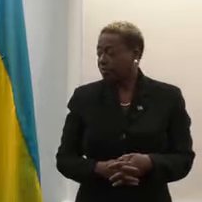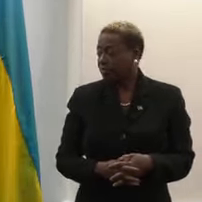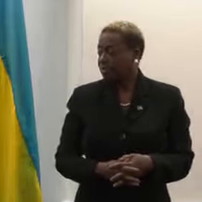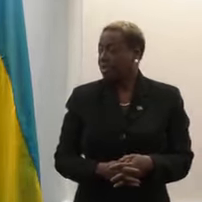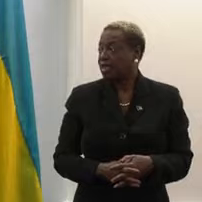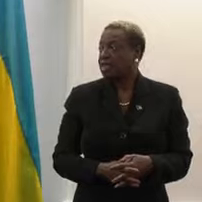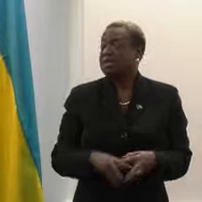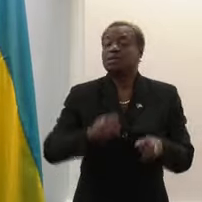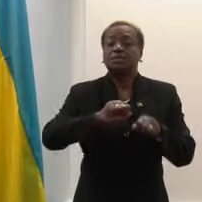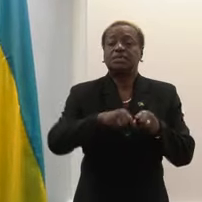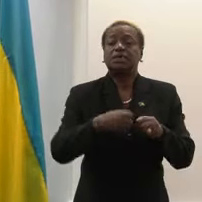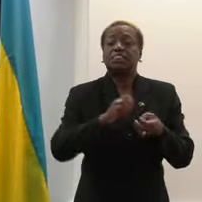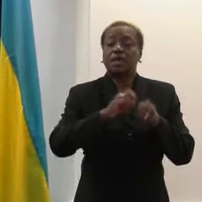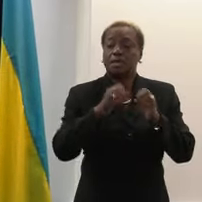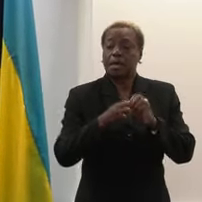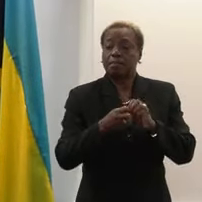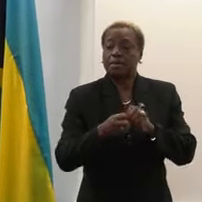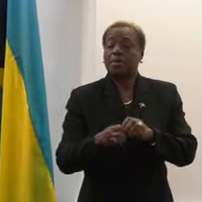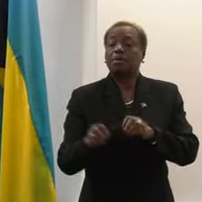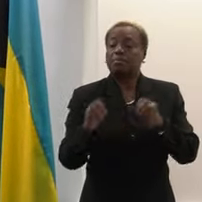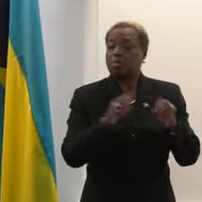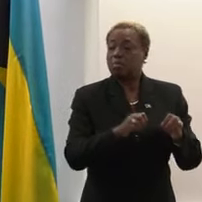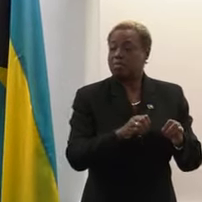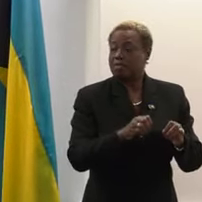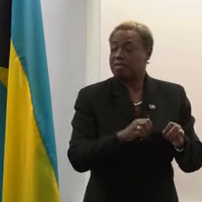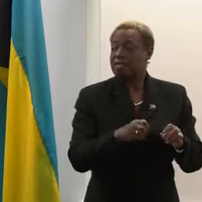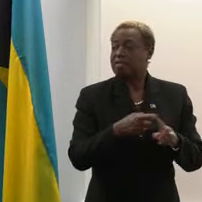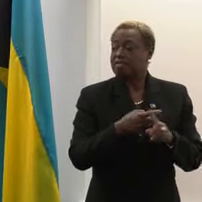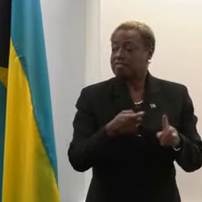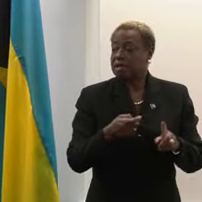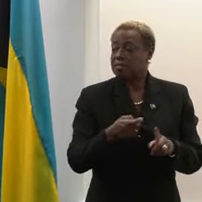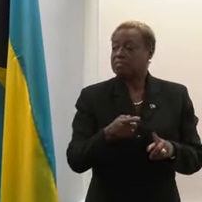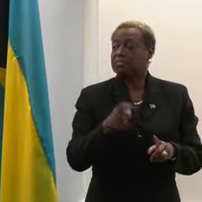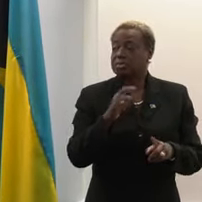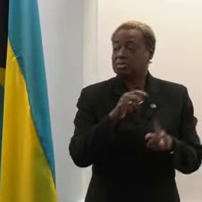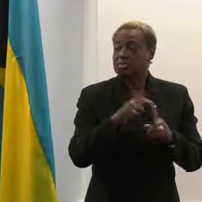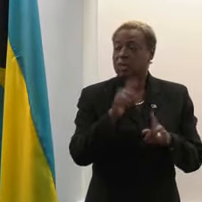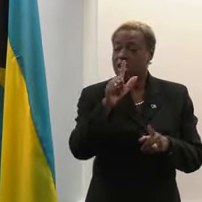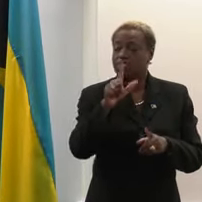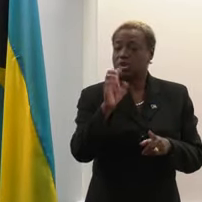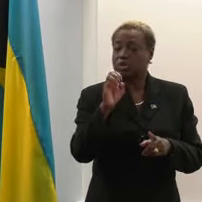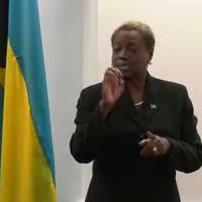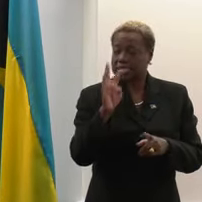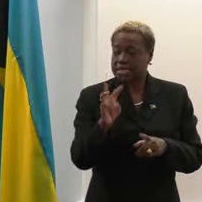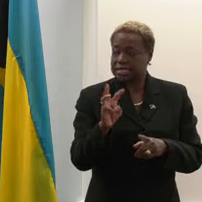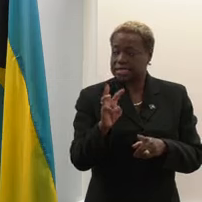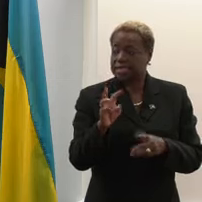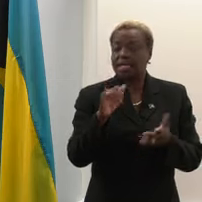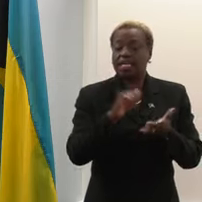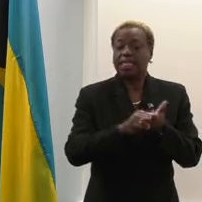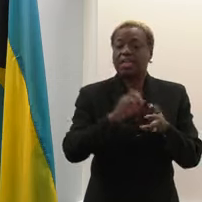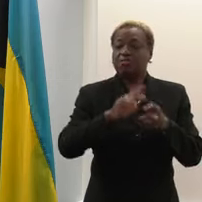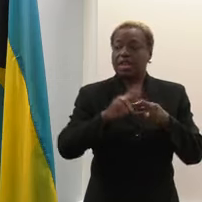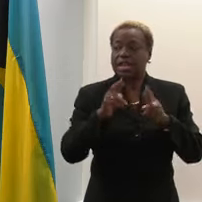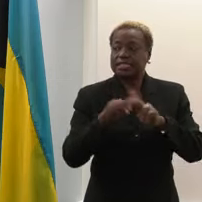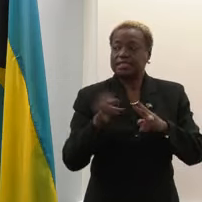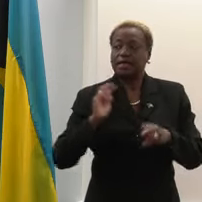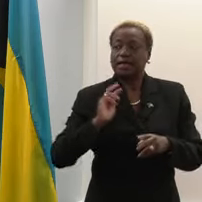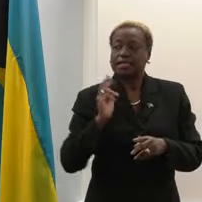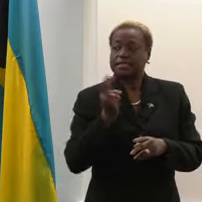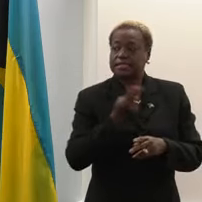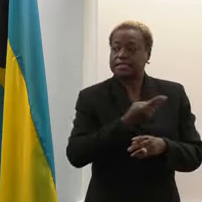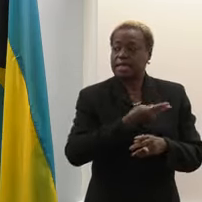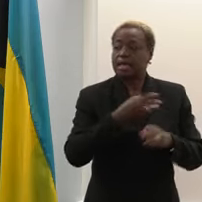Okay, so the number did move from 2 to 106, and that relates to us actually combining